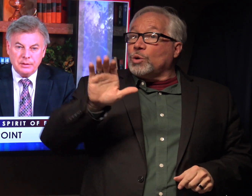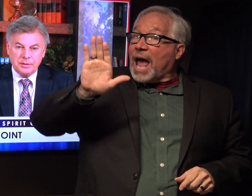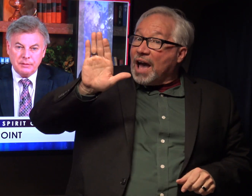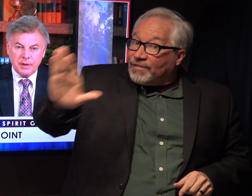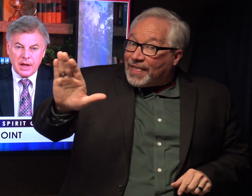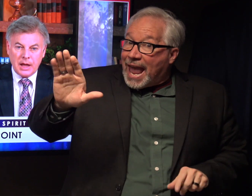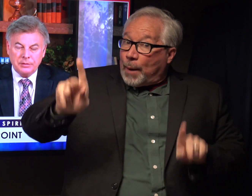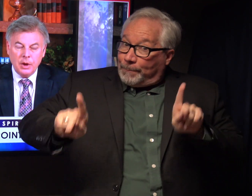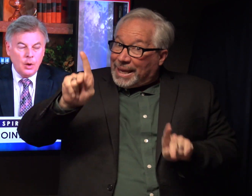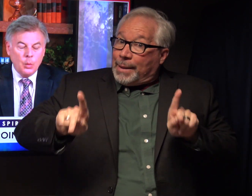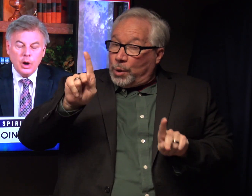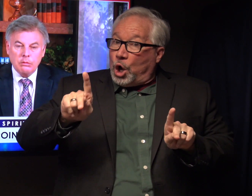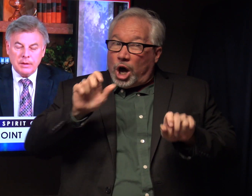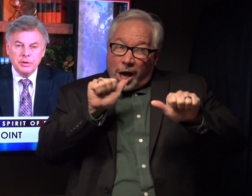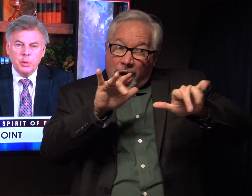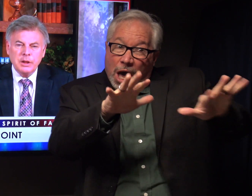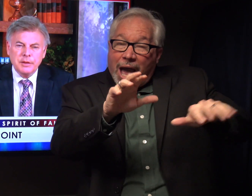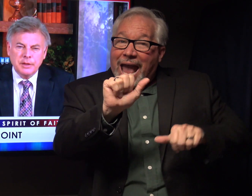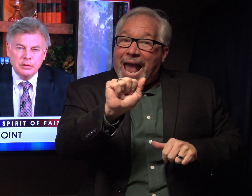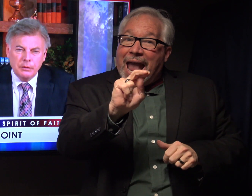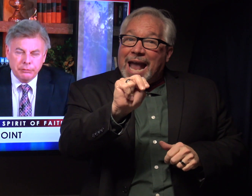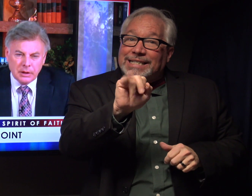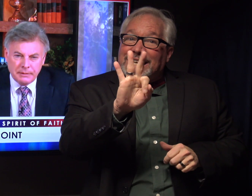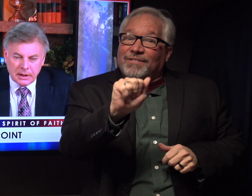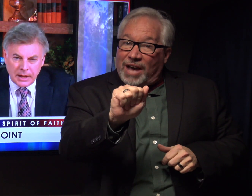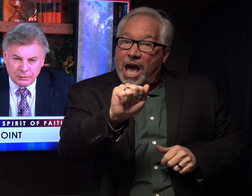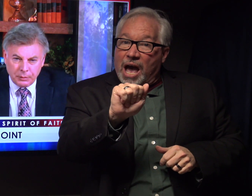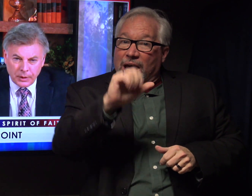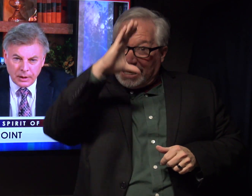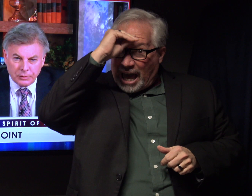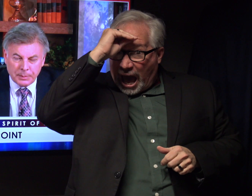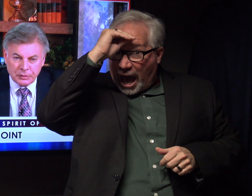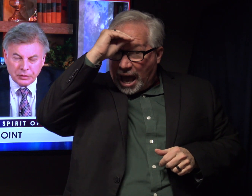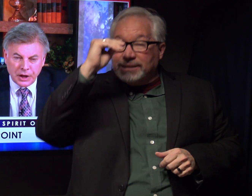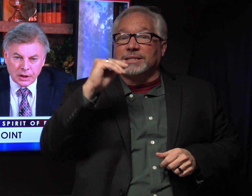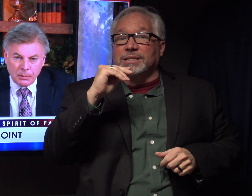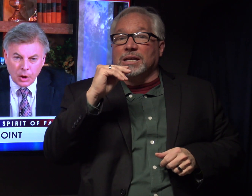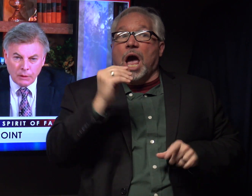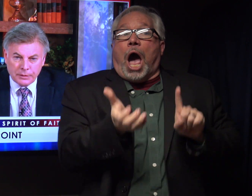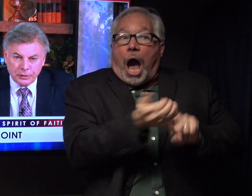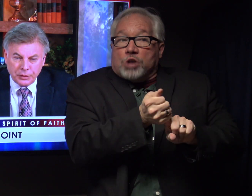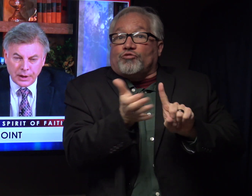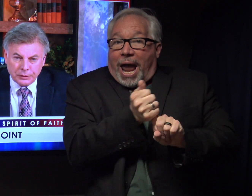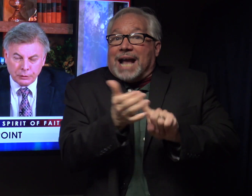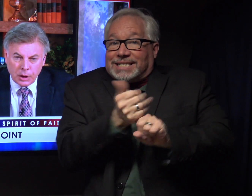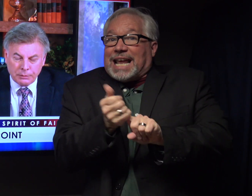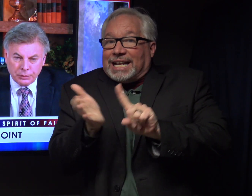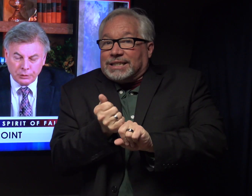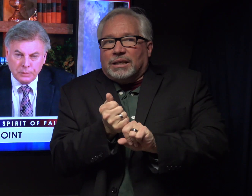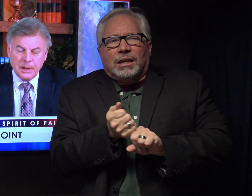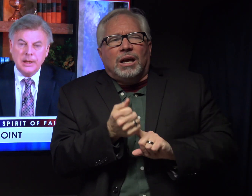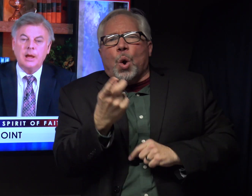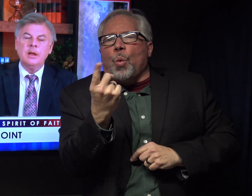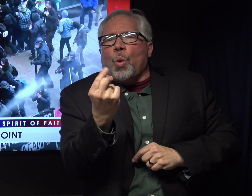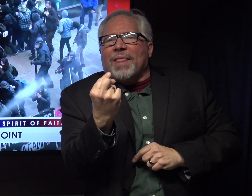Antifa guys were arrested. What do you think they do for a living the last 4 years? You've been seeing them all over the cities. They're all over social media. The